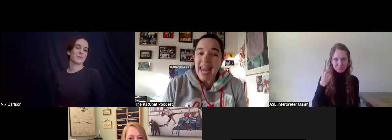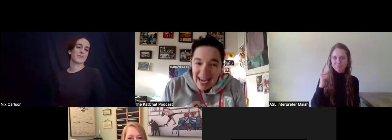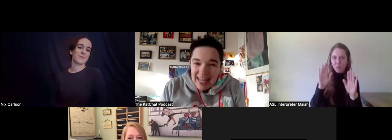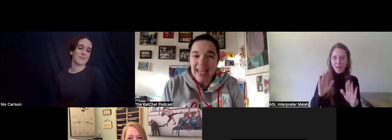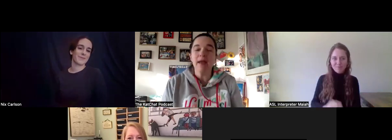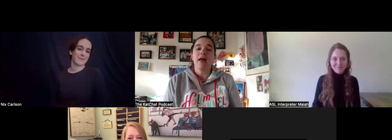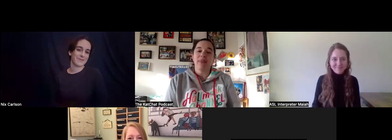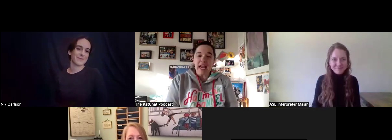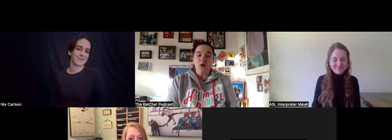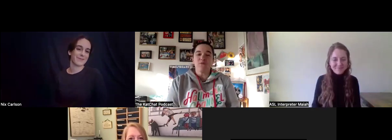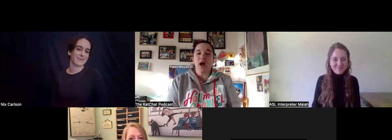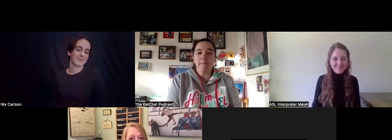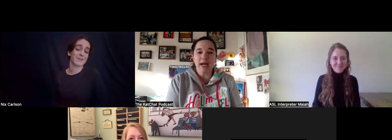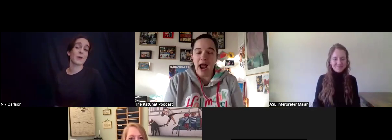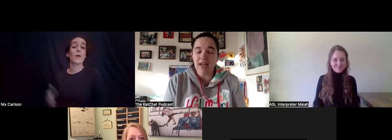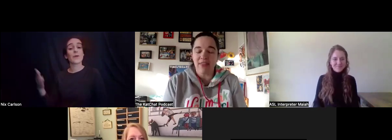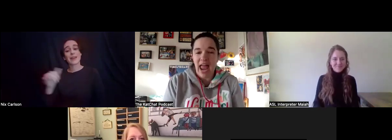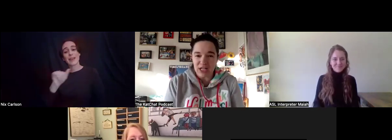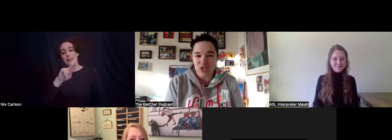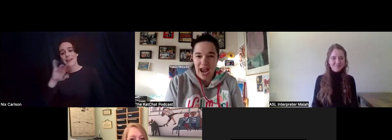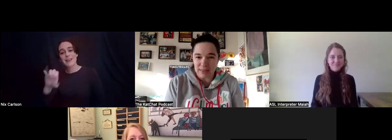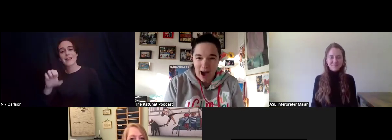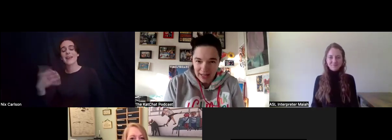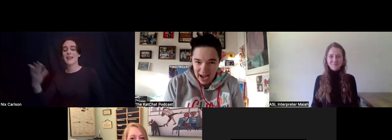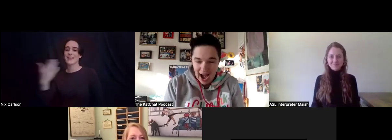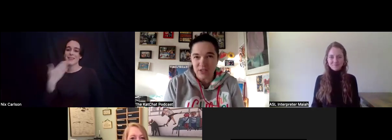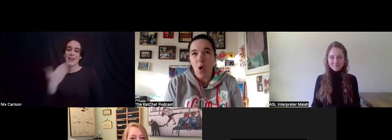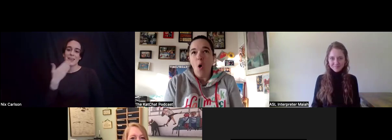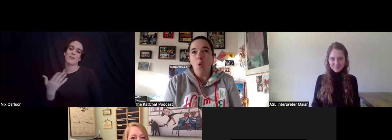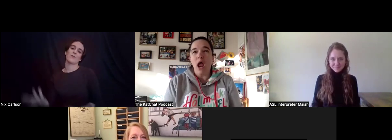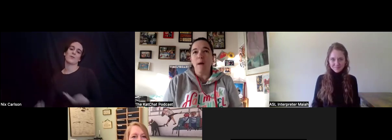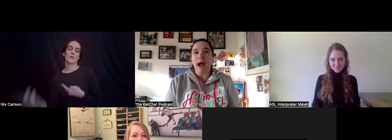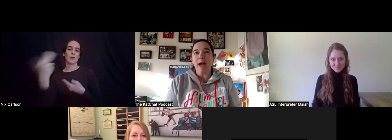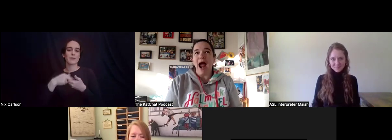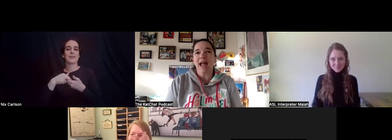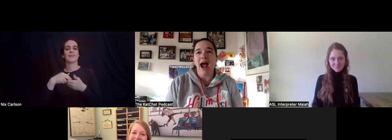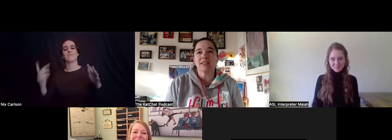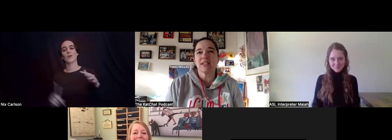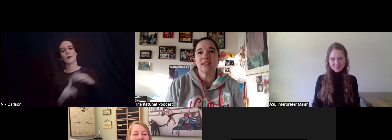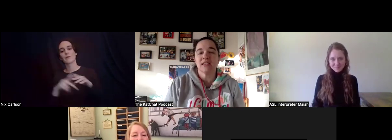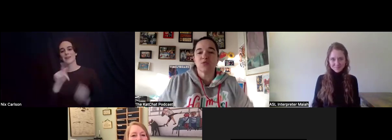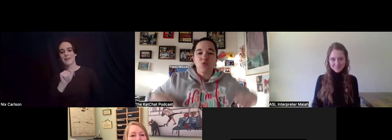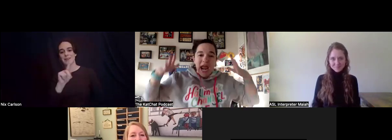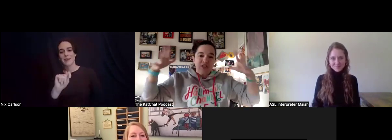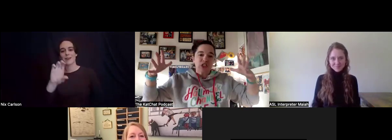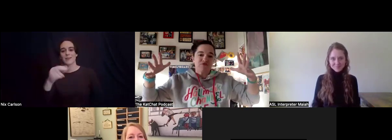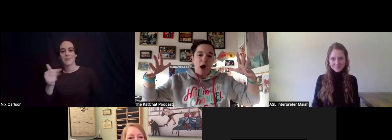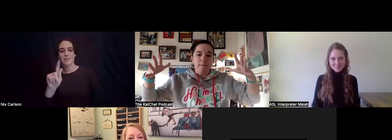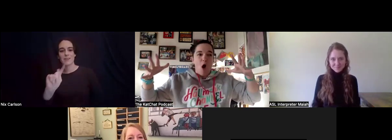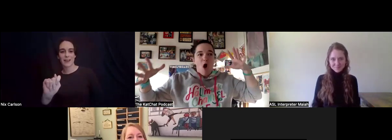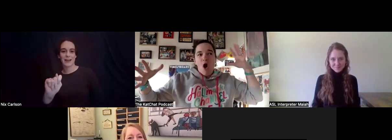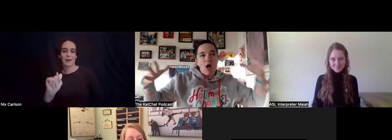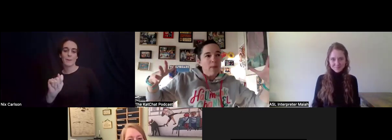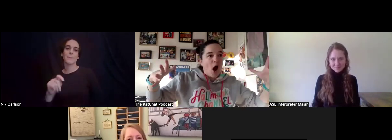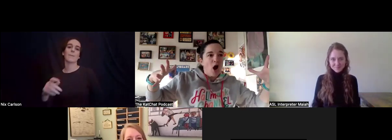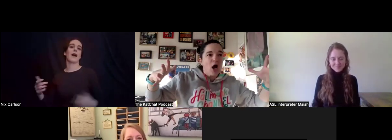Well, Annie, thank you for coming on to the Cat Chat podcast. Well, my podcast is ranging